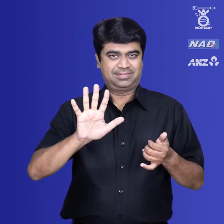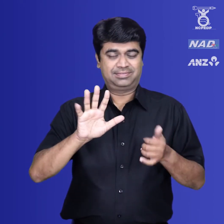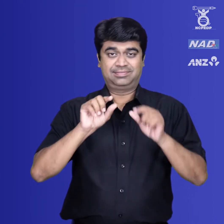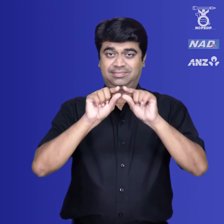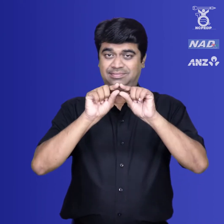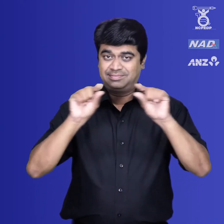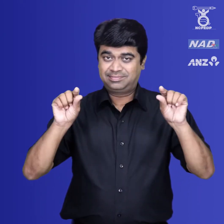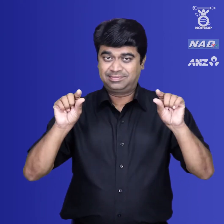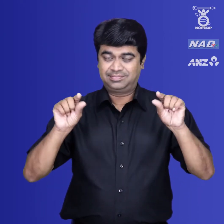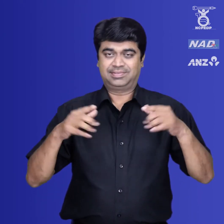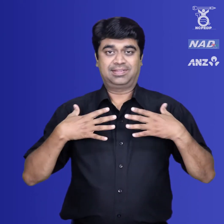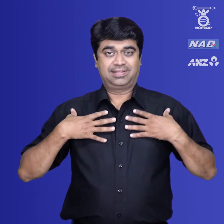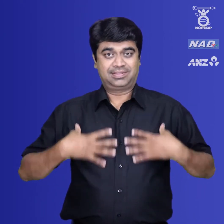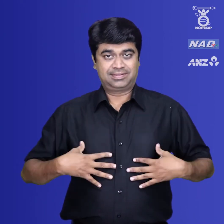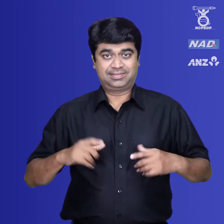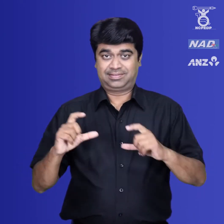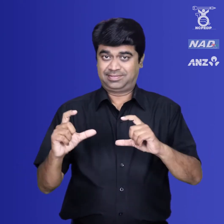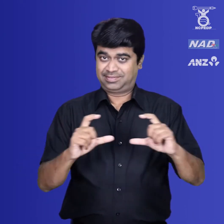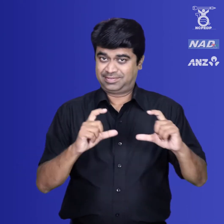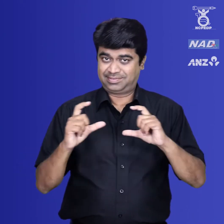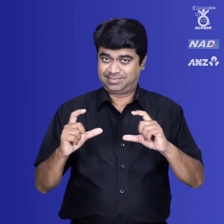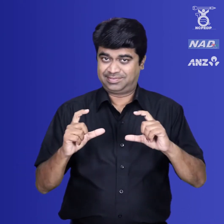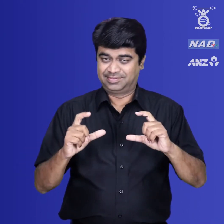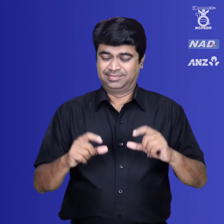25. Health care.